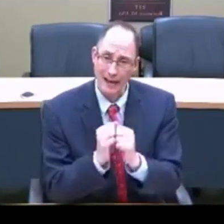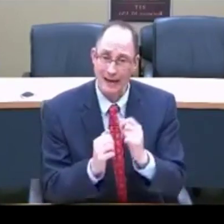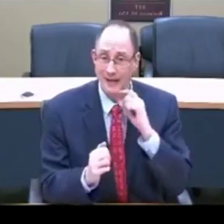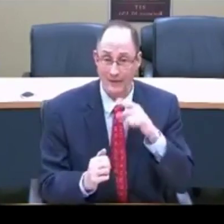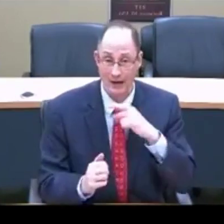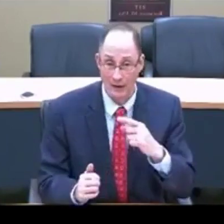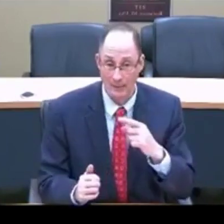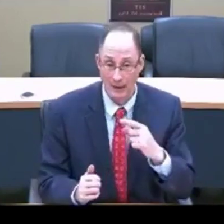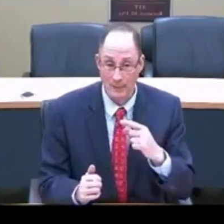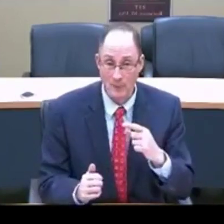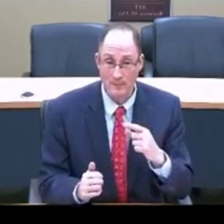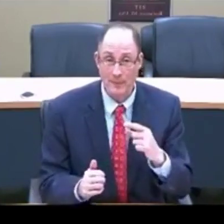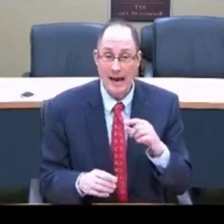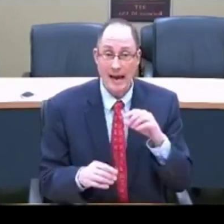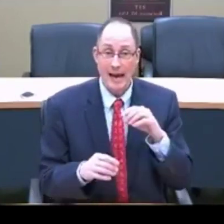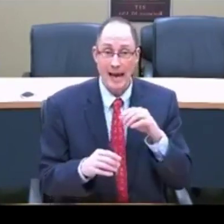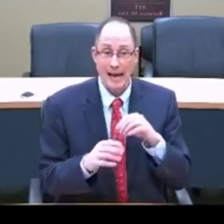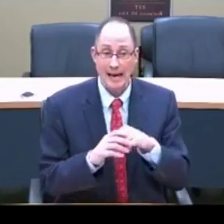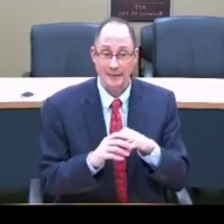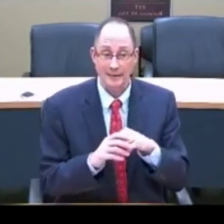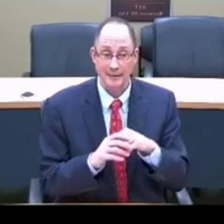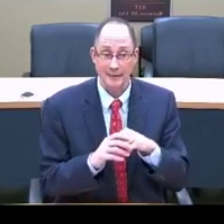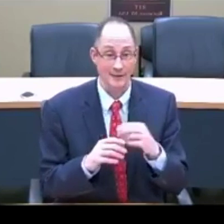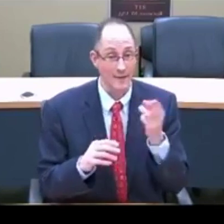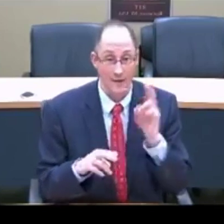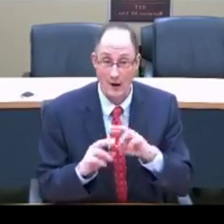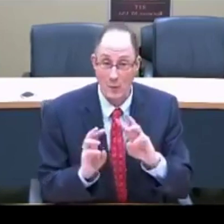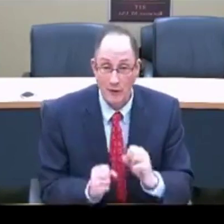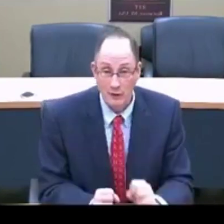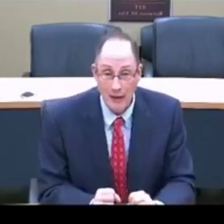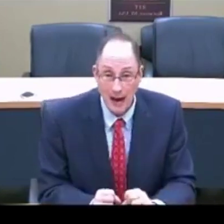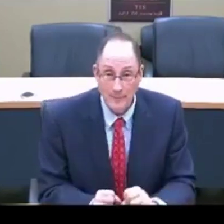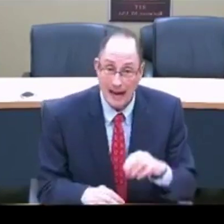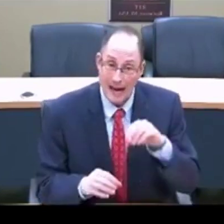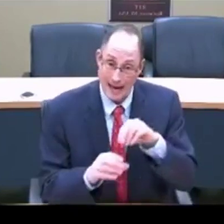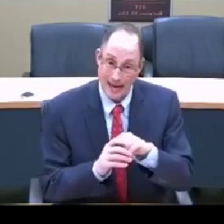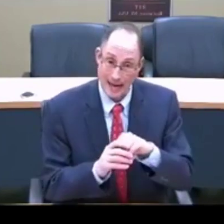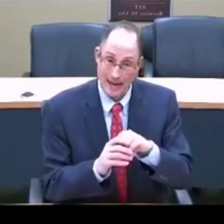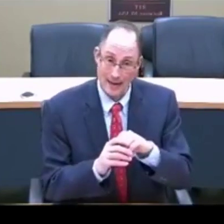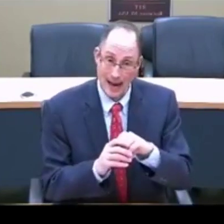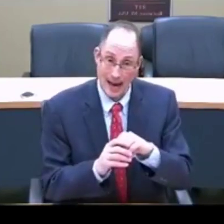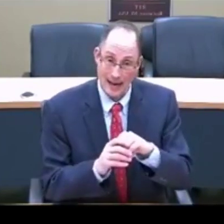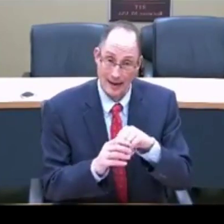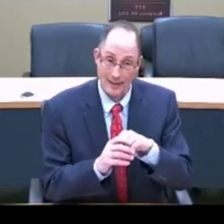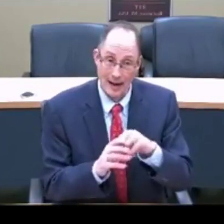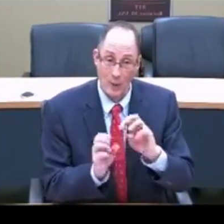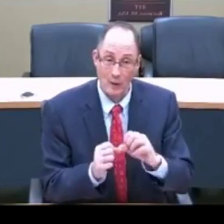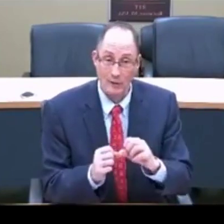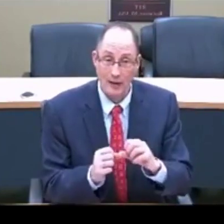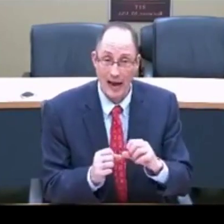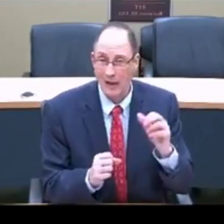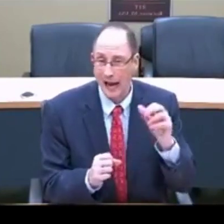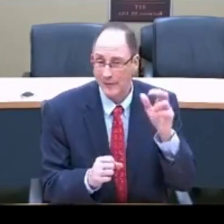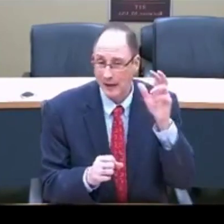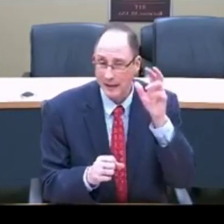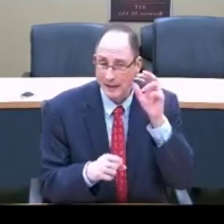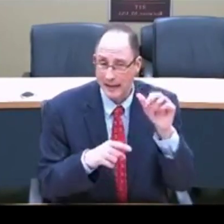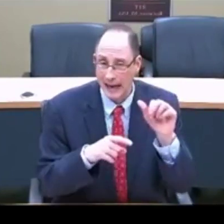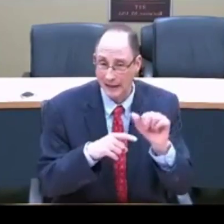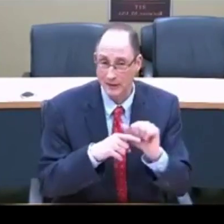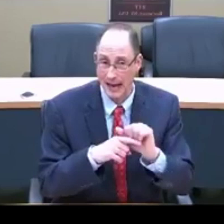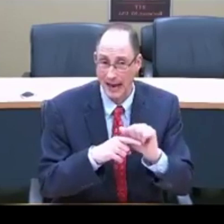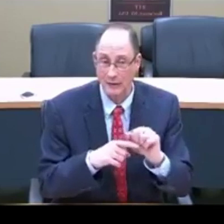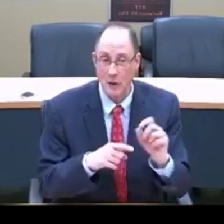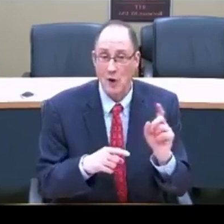Together Deaf and Hearing People. It's a fun workshop. In that workshop, we have a listening